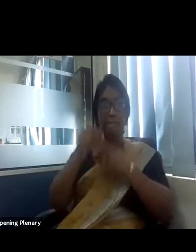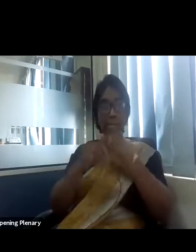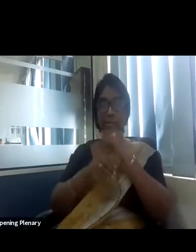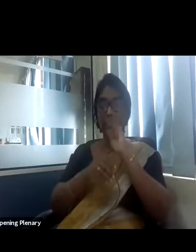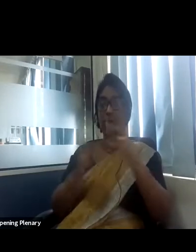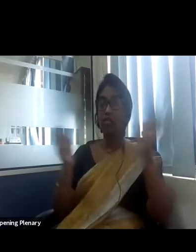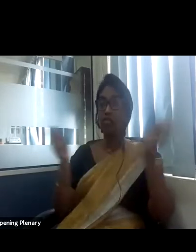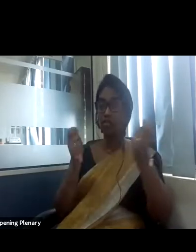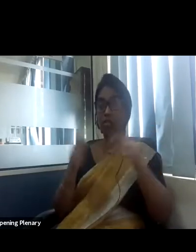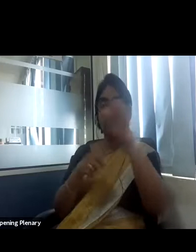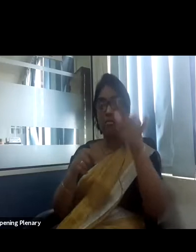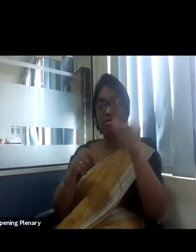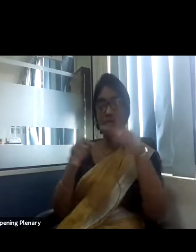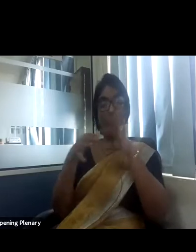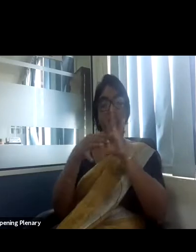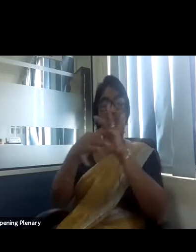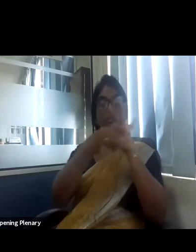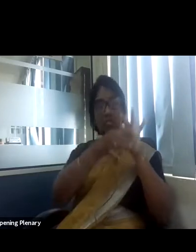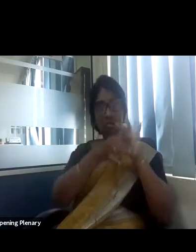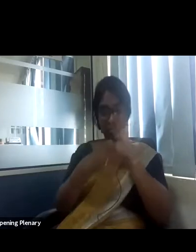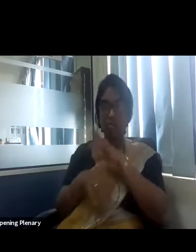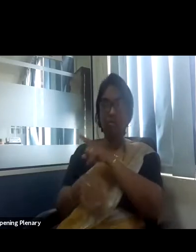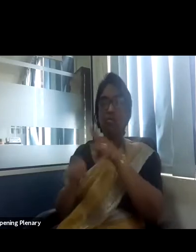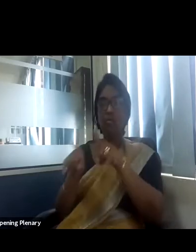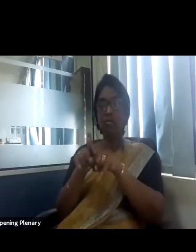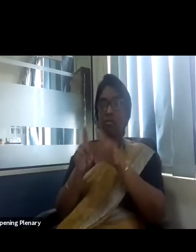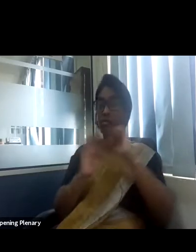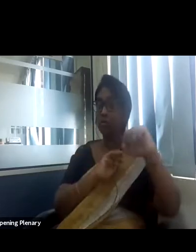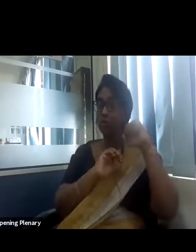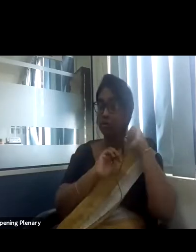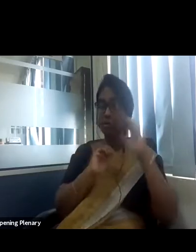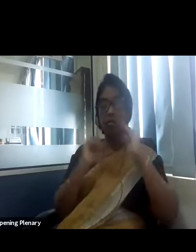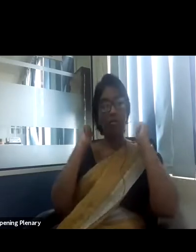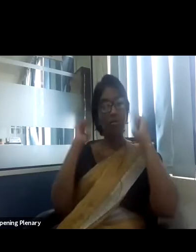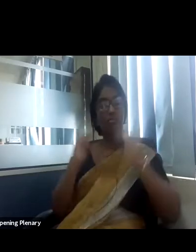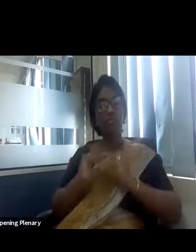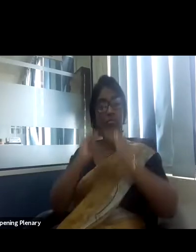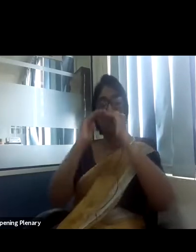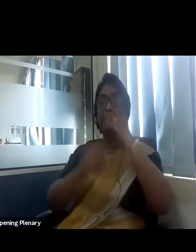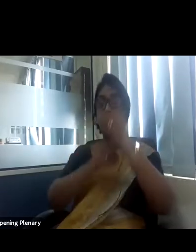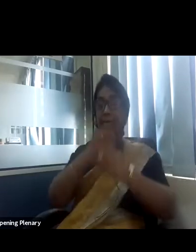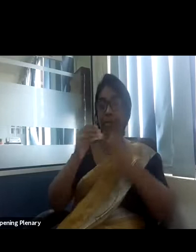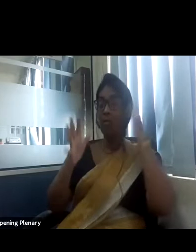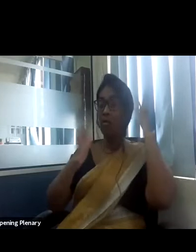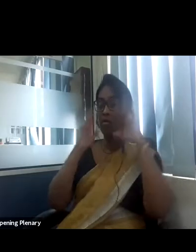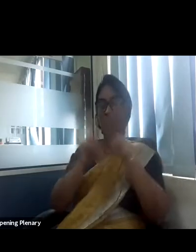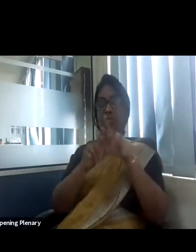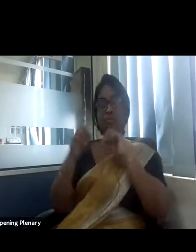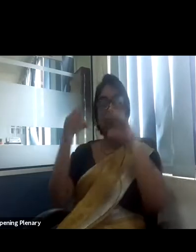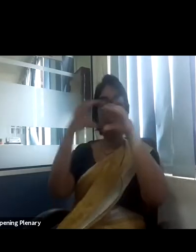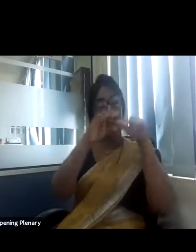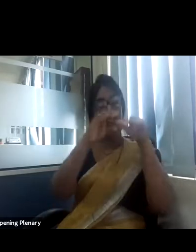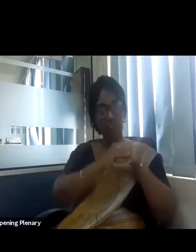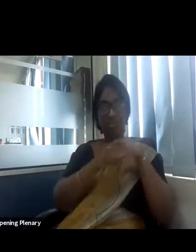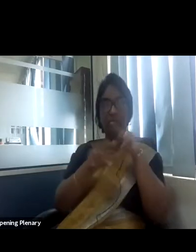a strong, sustainable business are built on global values, including, as the speaker at the beginning